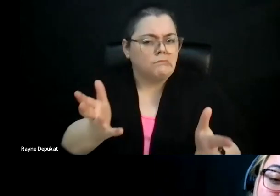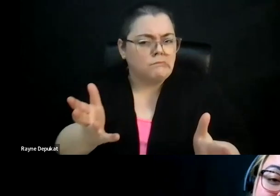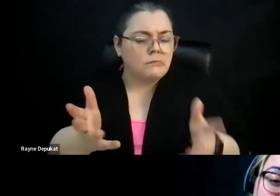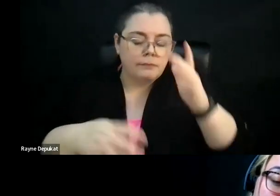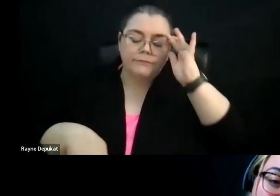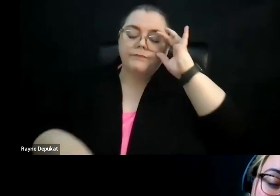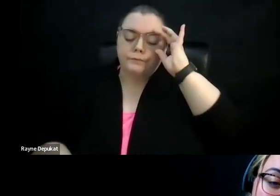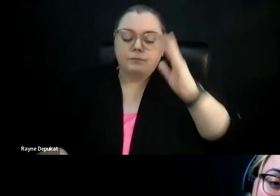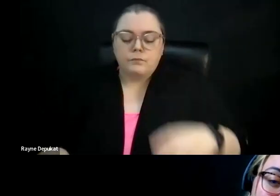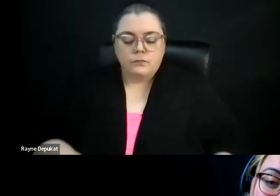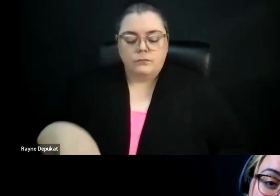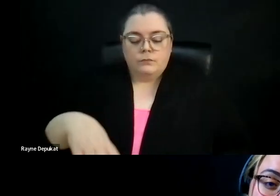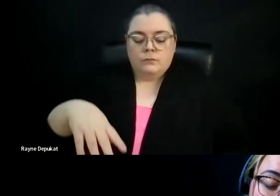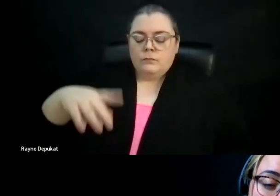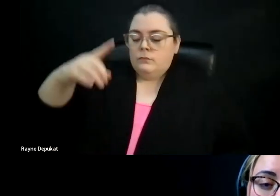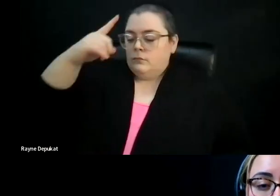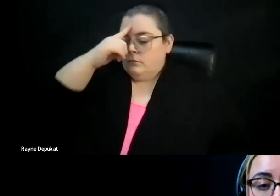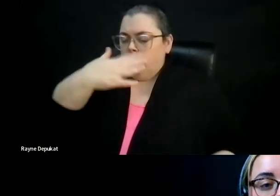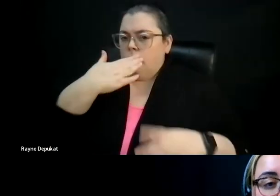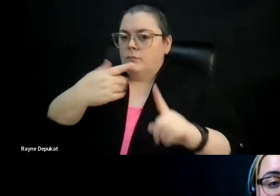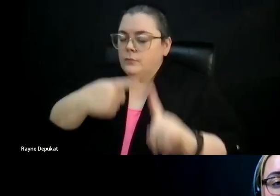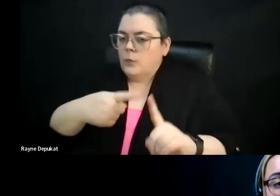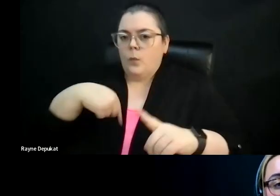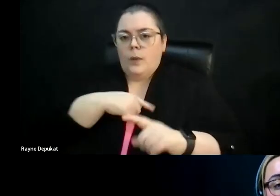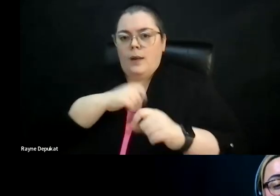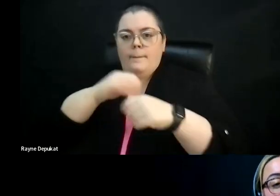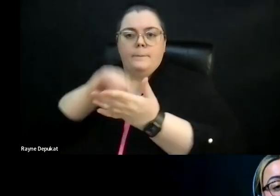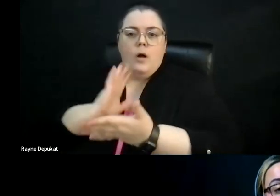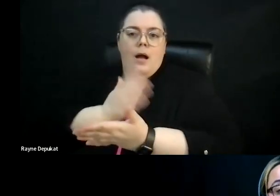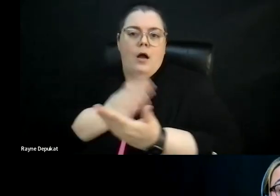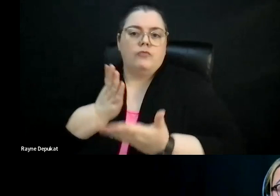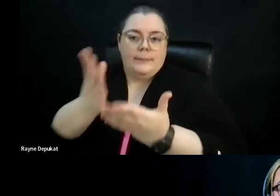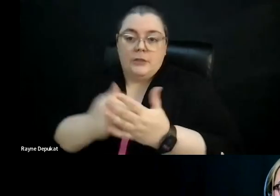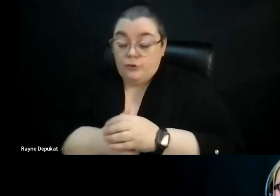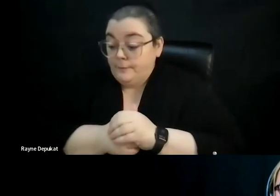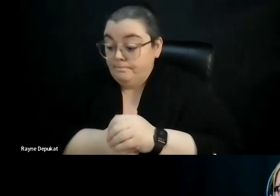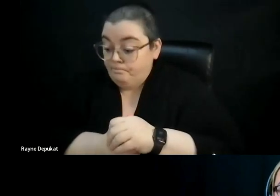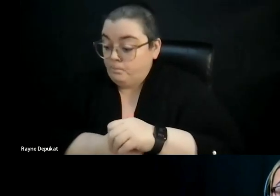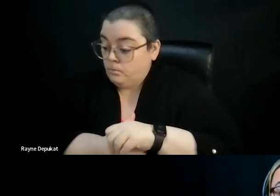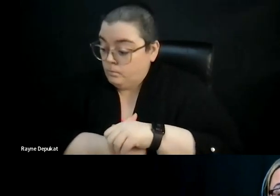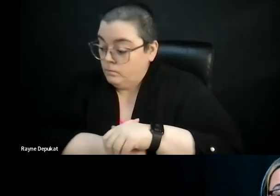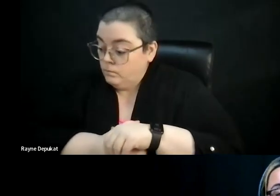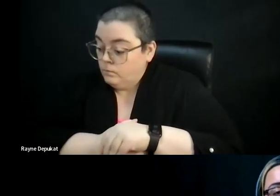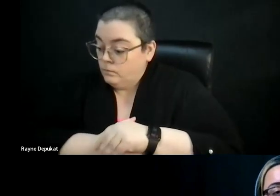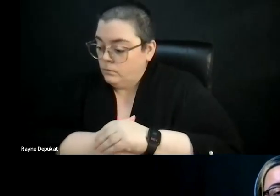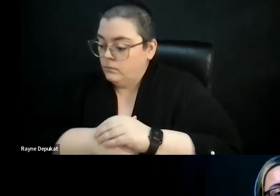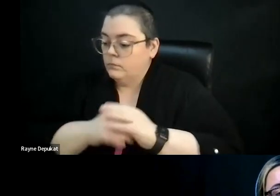made to the document prior to 2019. So that's a good point that we can put in our recommendation. Absolutely.